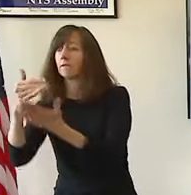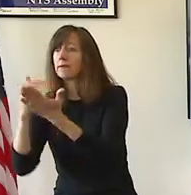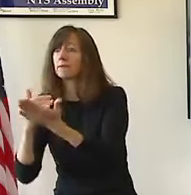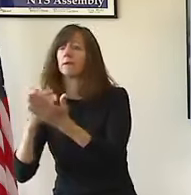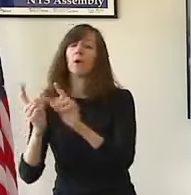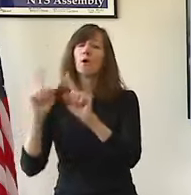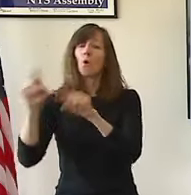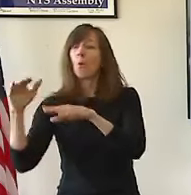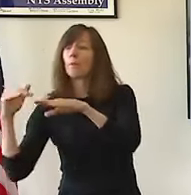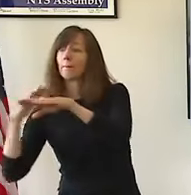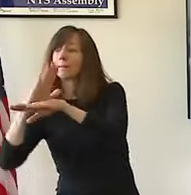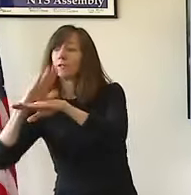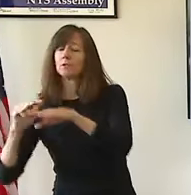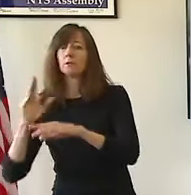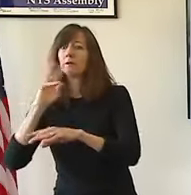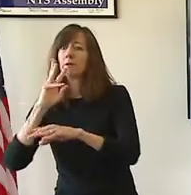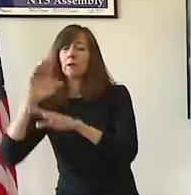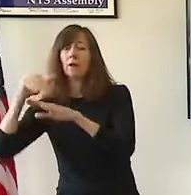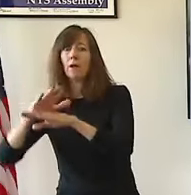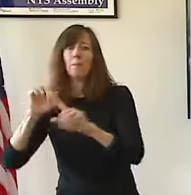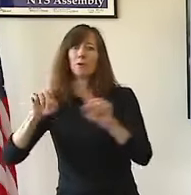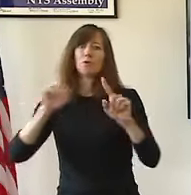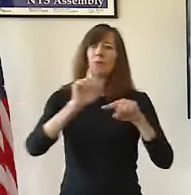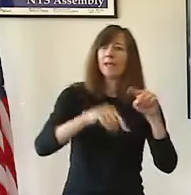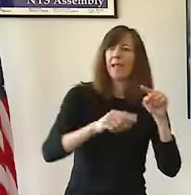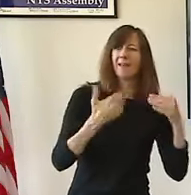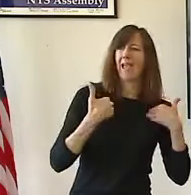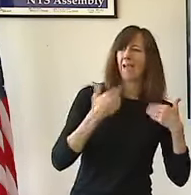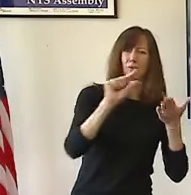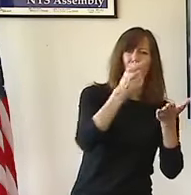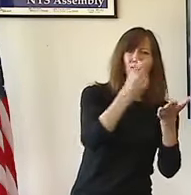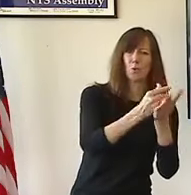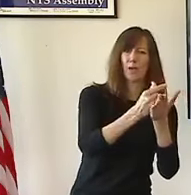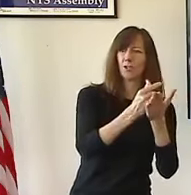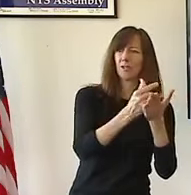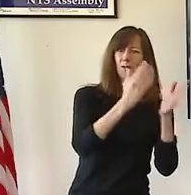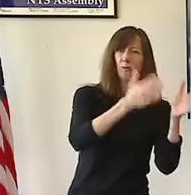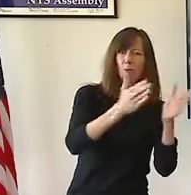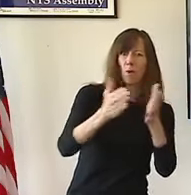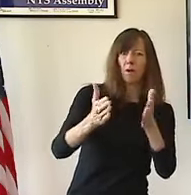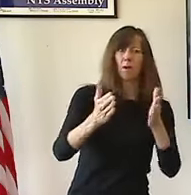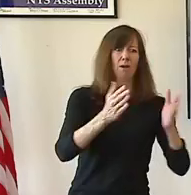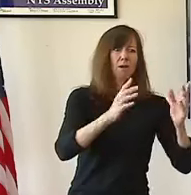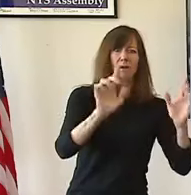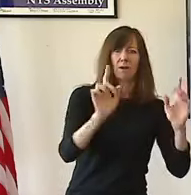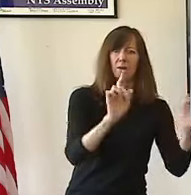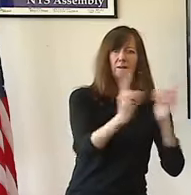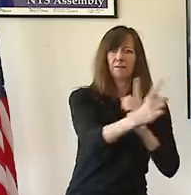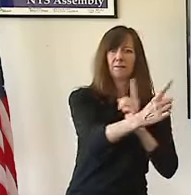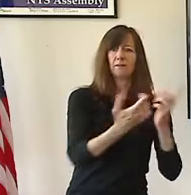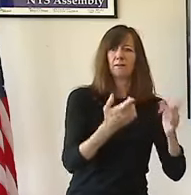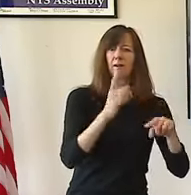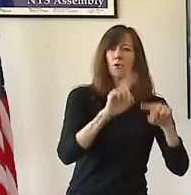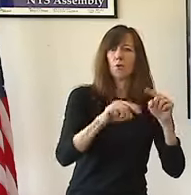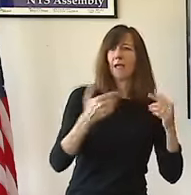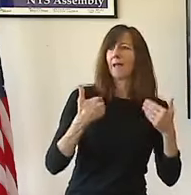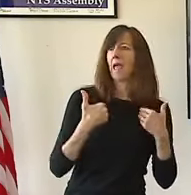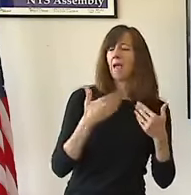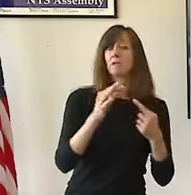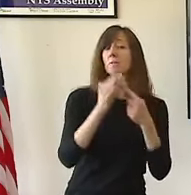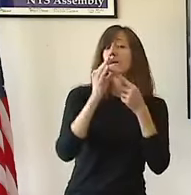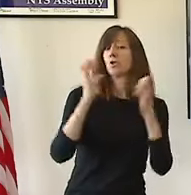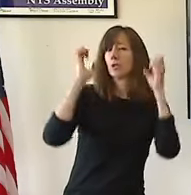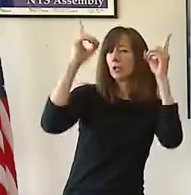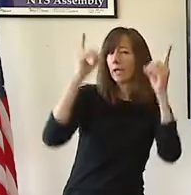an in-person graduation that could be orderly and structured, or you can't necessarily take part in some sort of special education therapies. And I'll